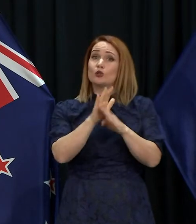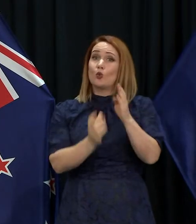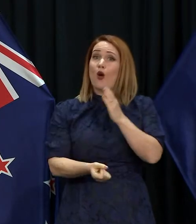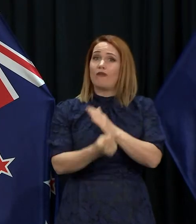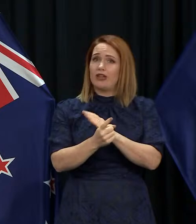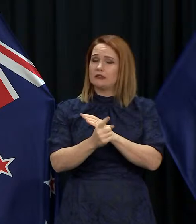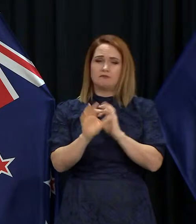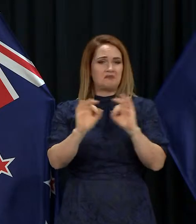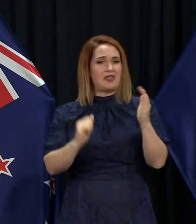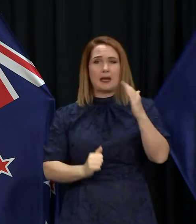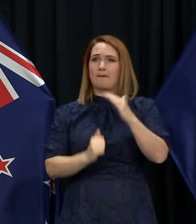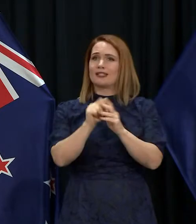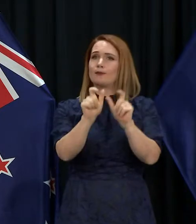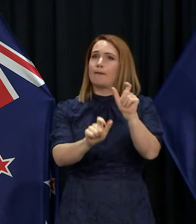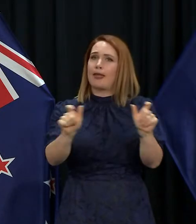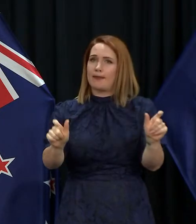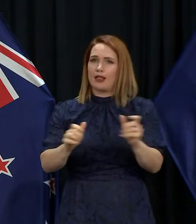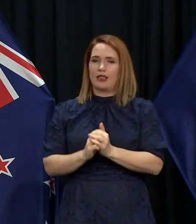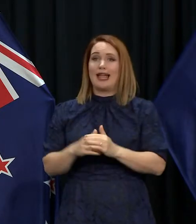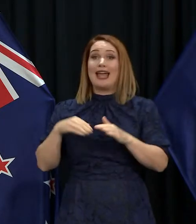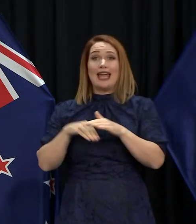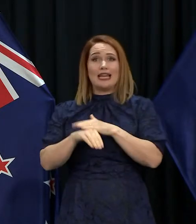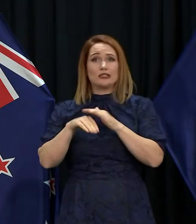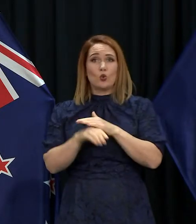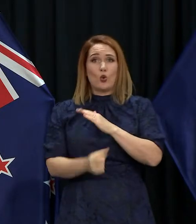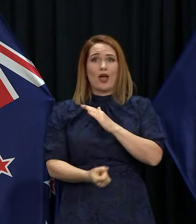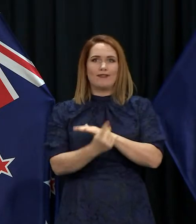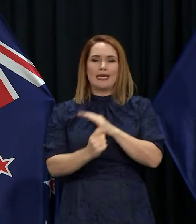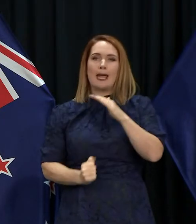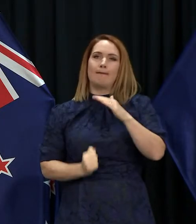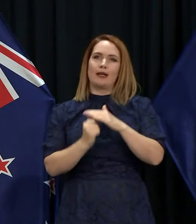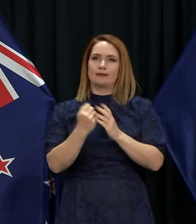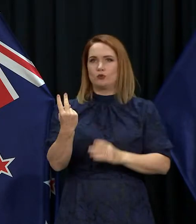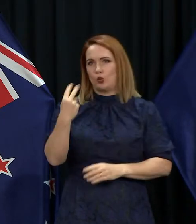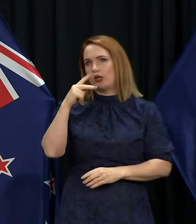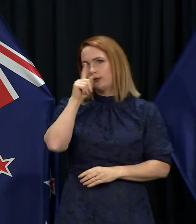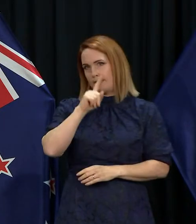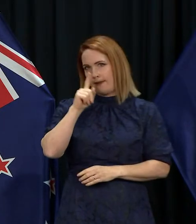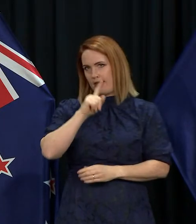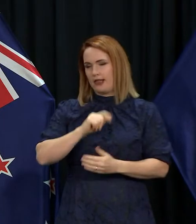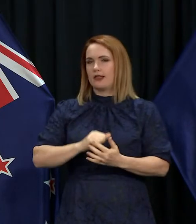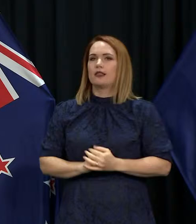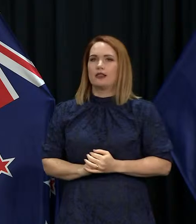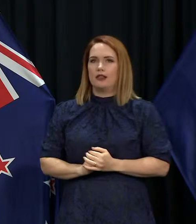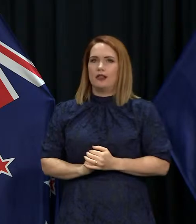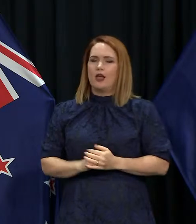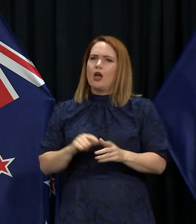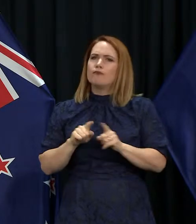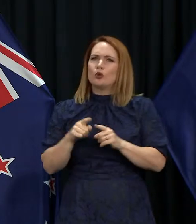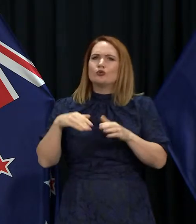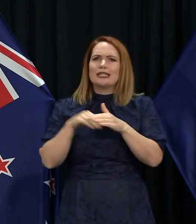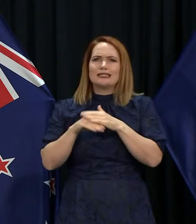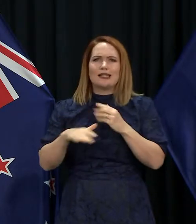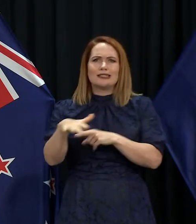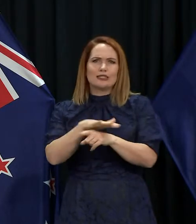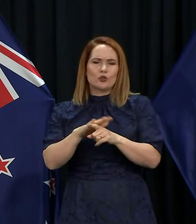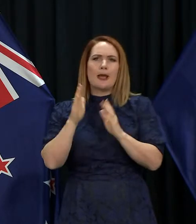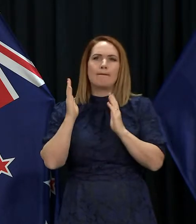limits. Indoor gathering limits are set at 200 people, and face masks are required in most indoor